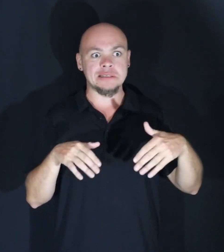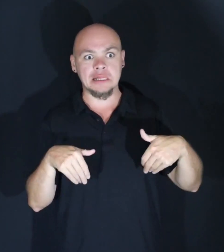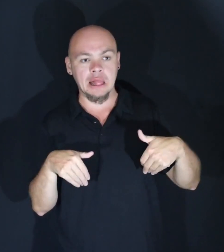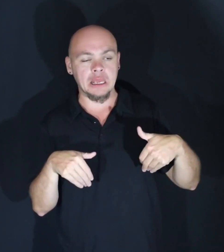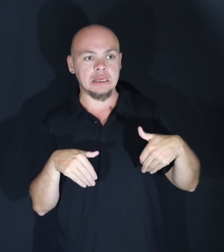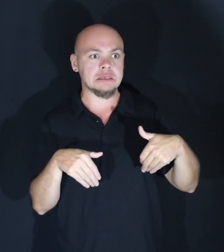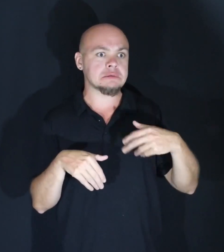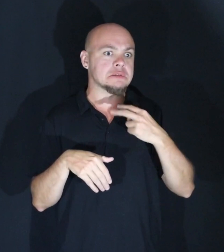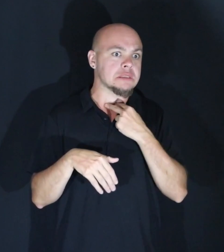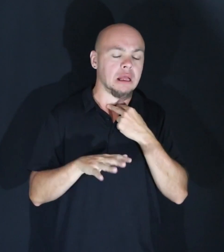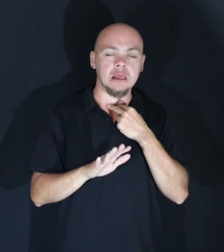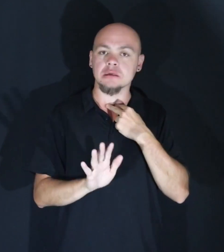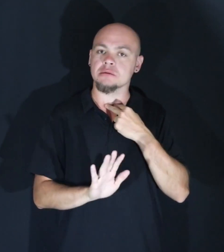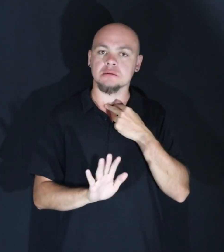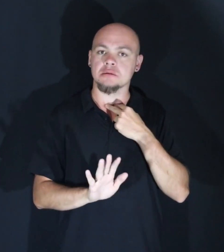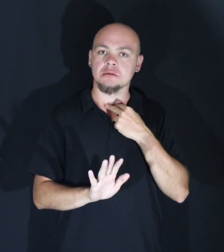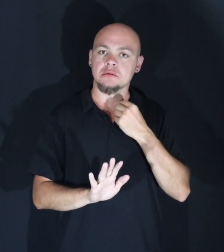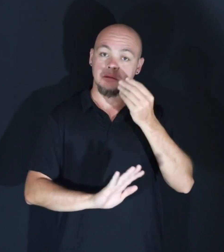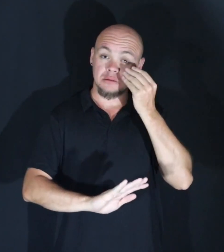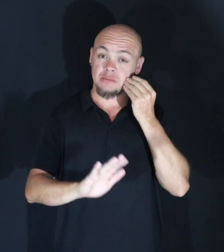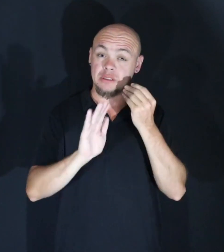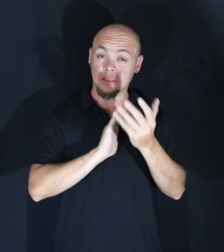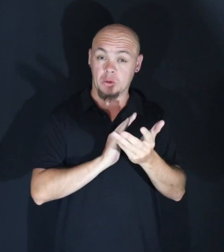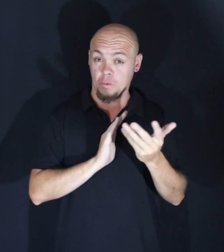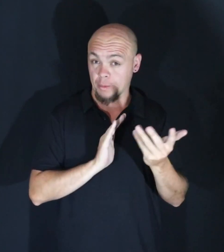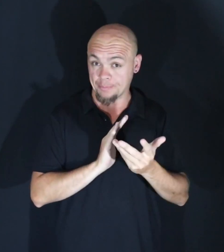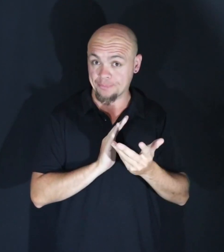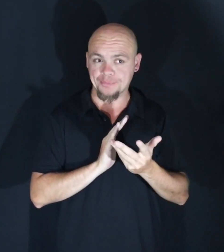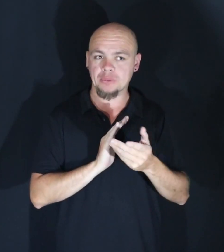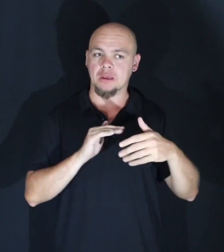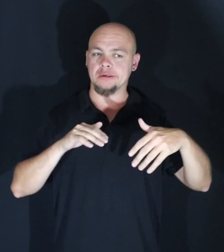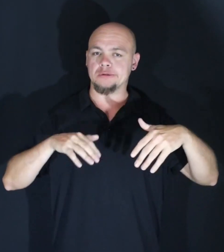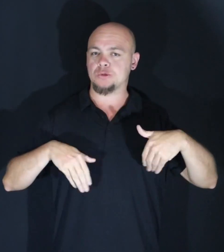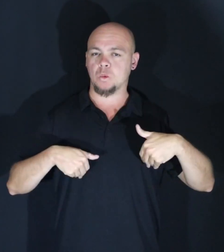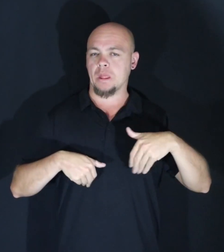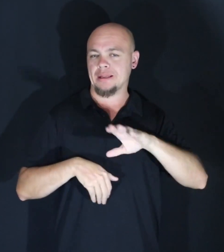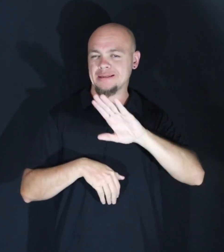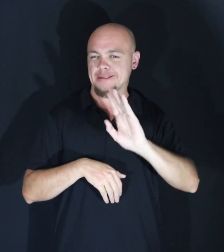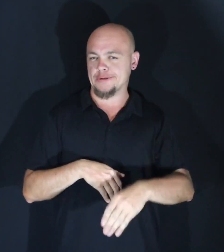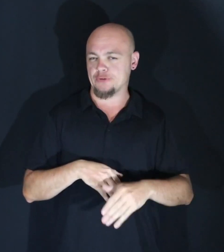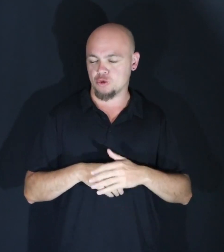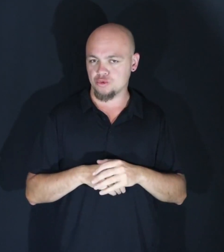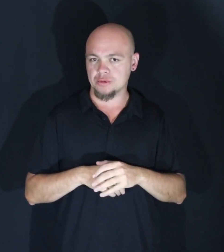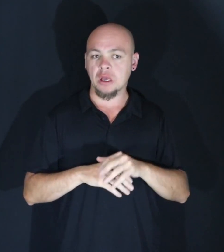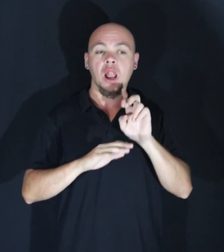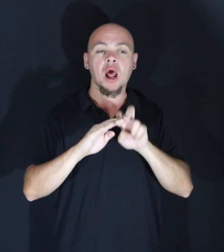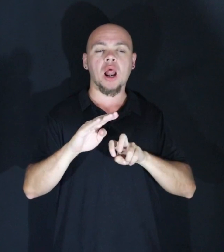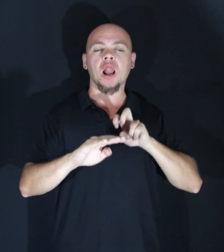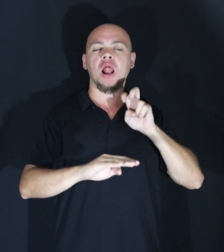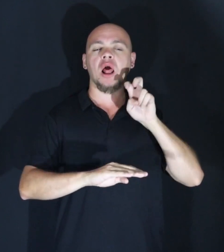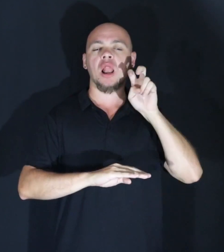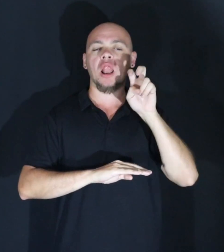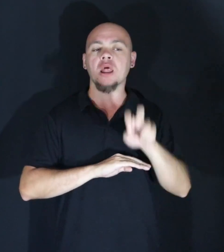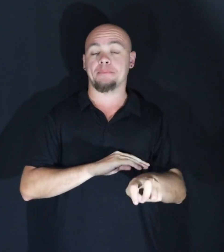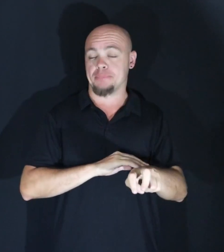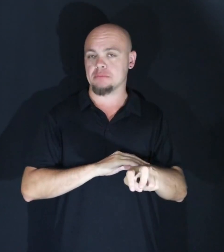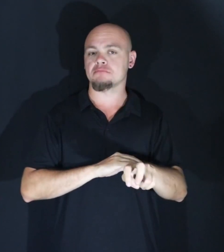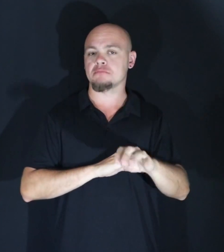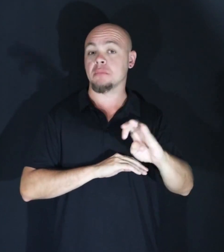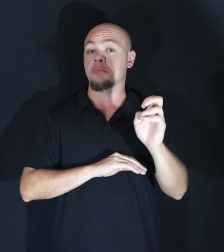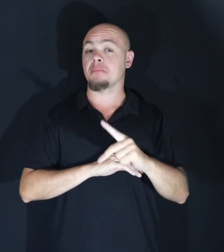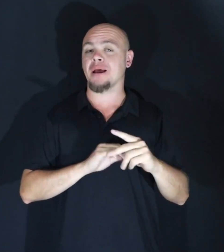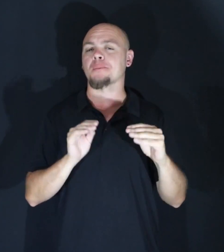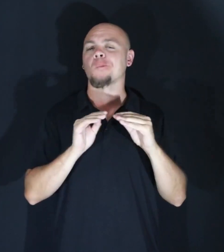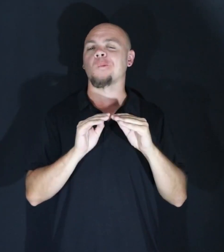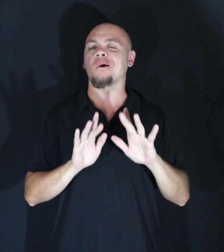too stuck, let me tell you this, it's never too late. Take the leap. You might come back